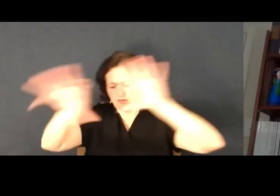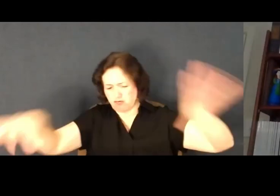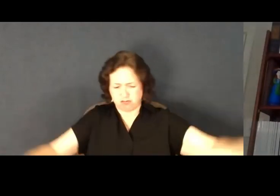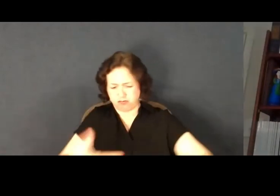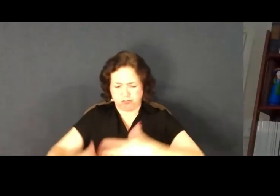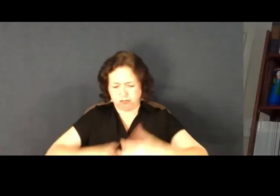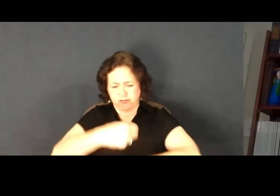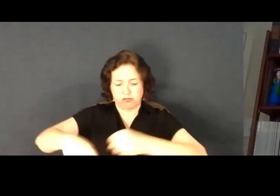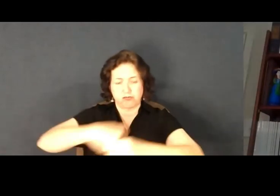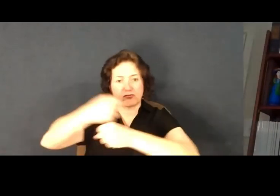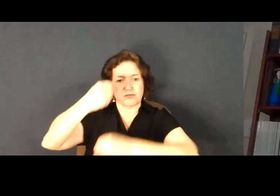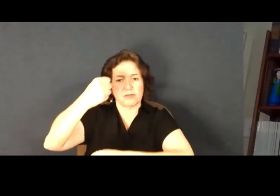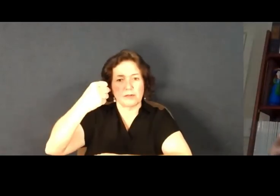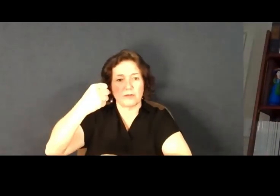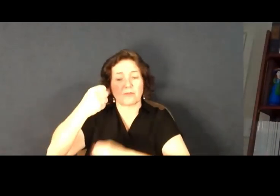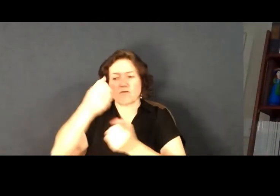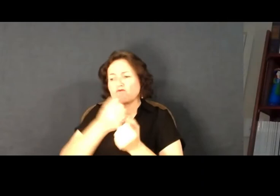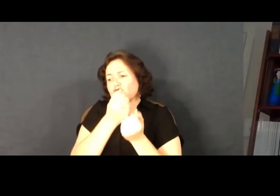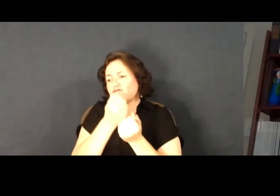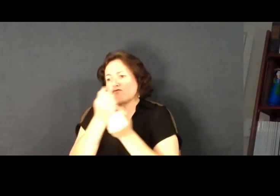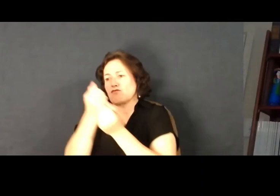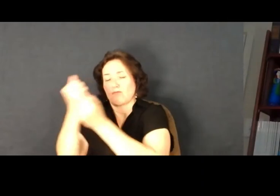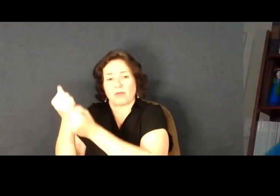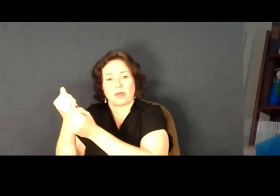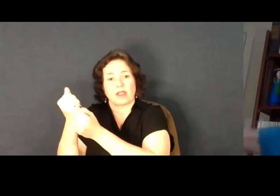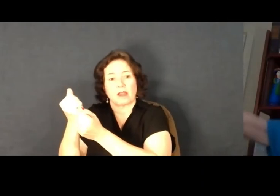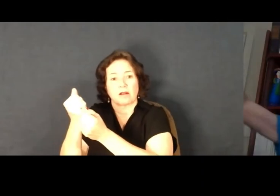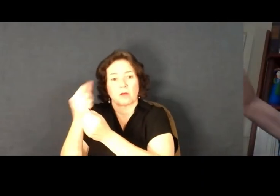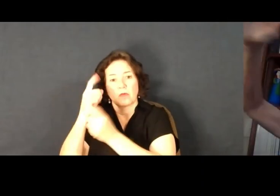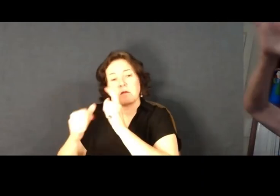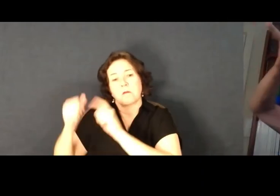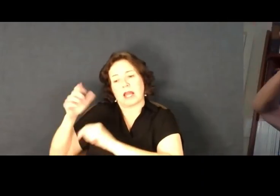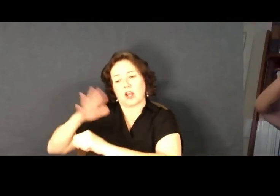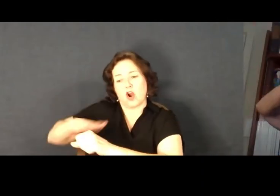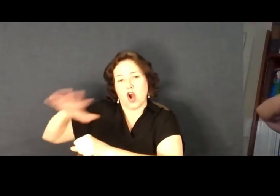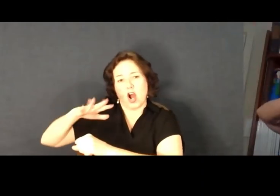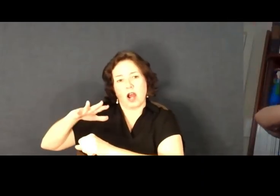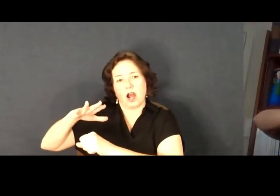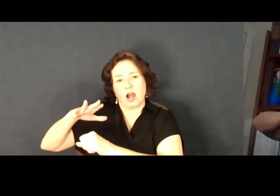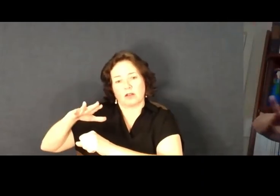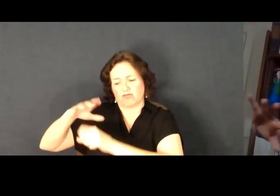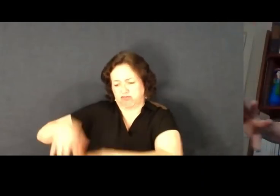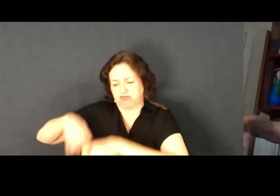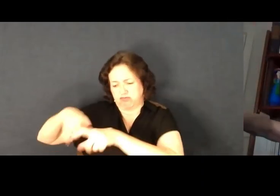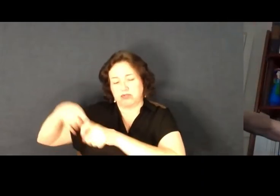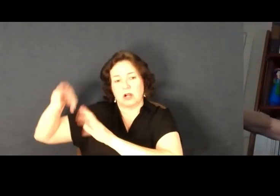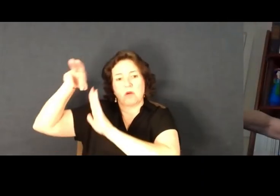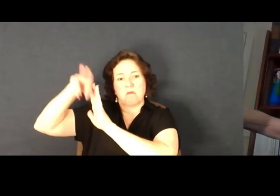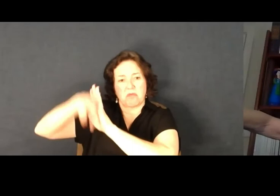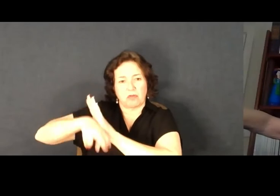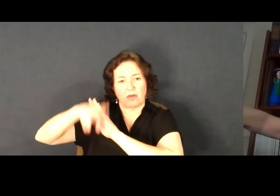the tablecloth and they carried him out to the backyard and they buried him beneath the long